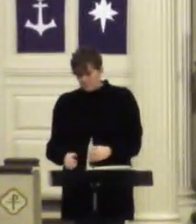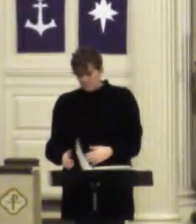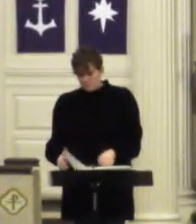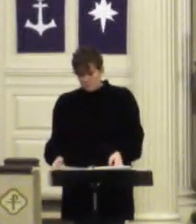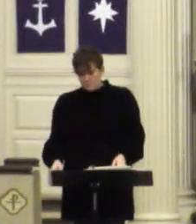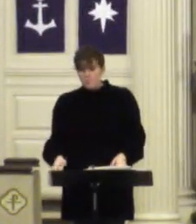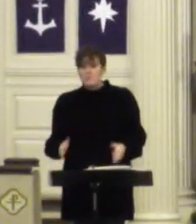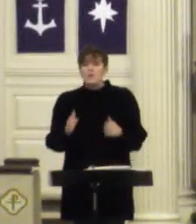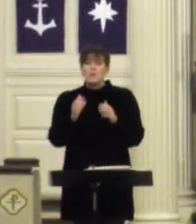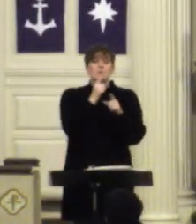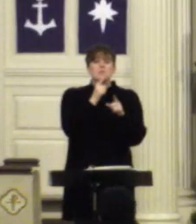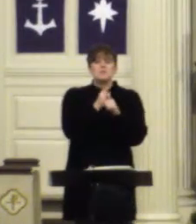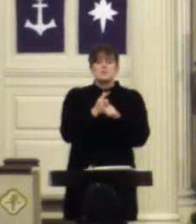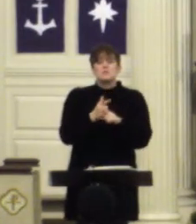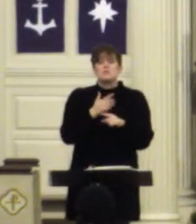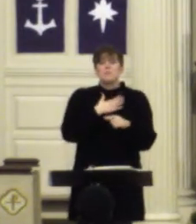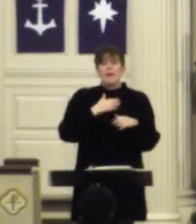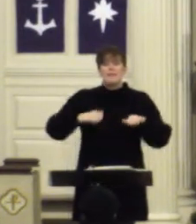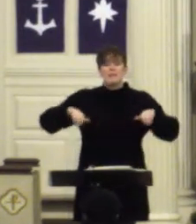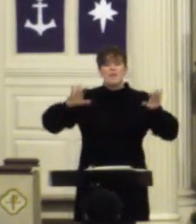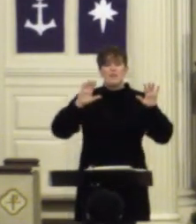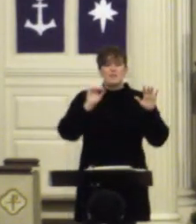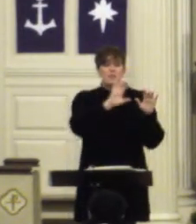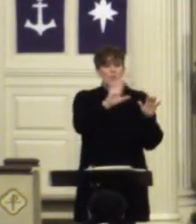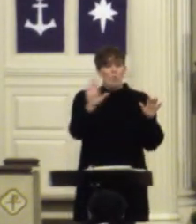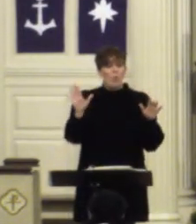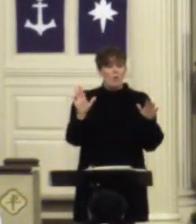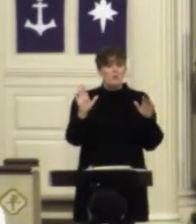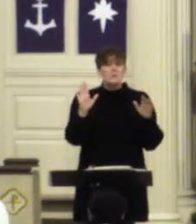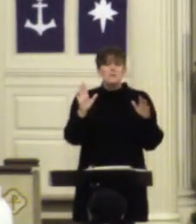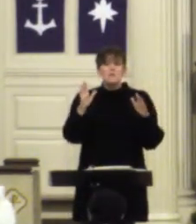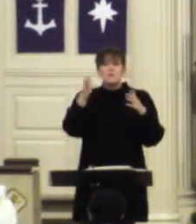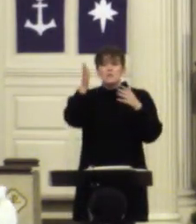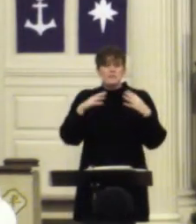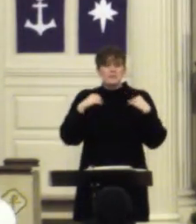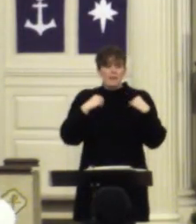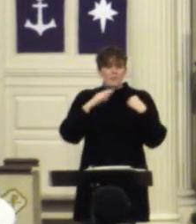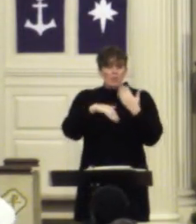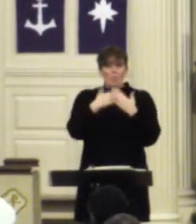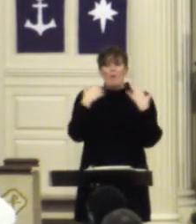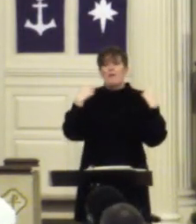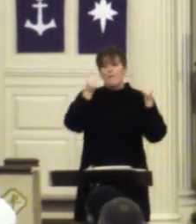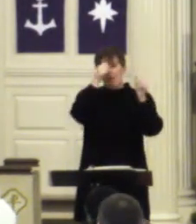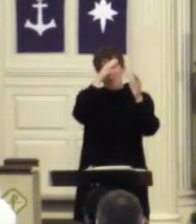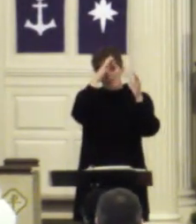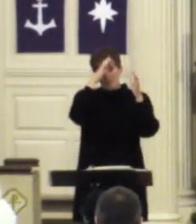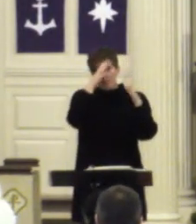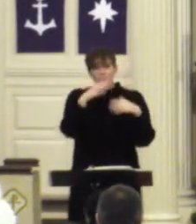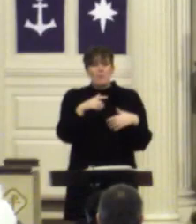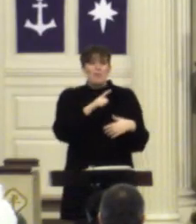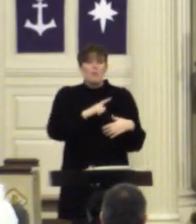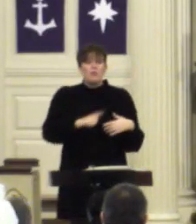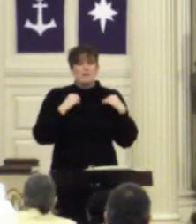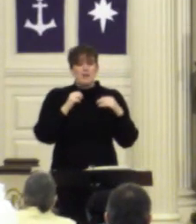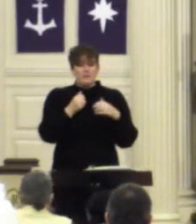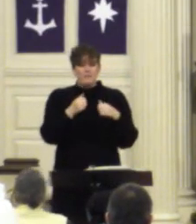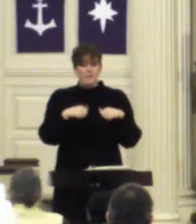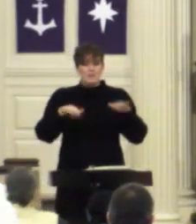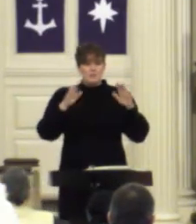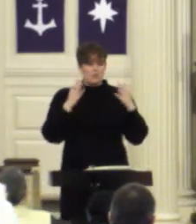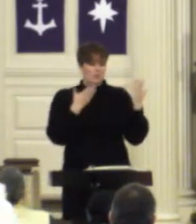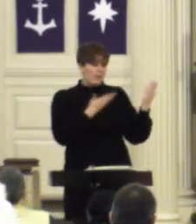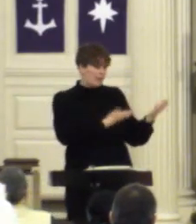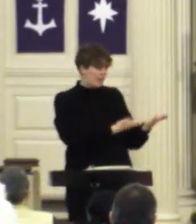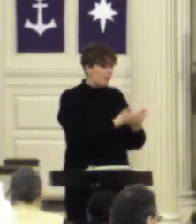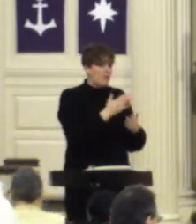Pray, brothers and sisters, that my sacrifice and yours may be acceptable to God, the Almighty Father. May the Lord accept the sacrifice at